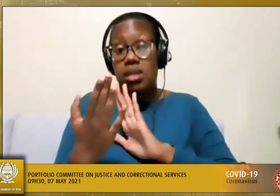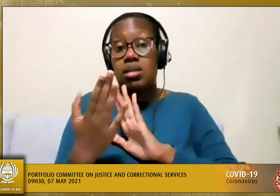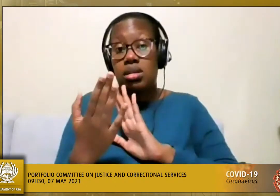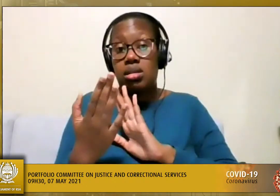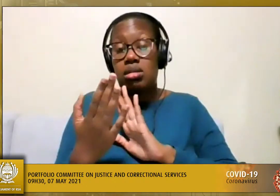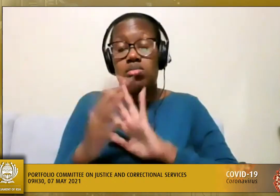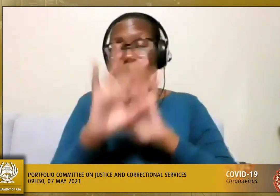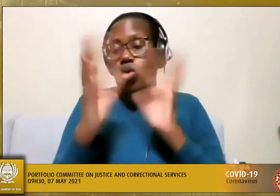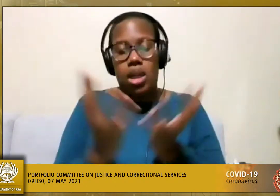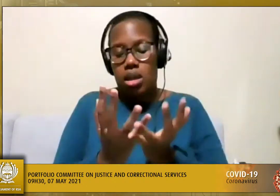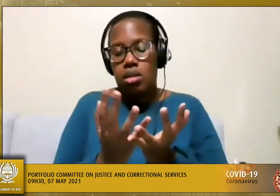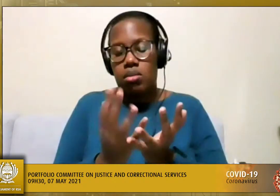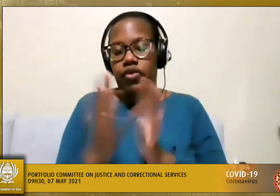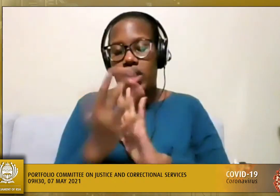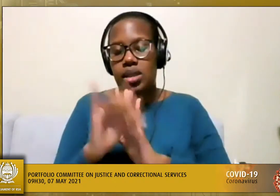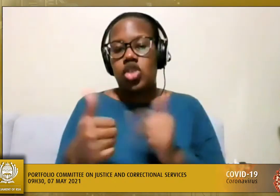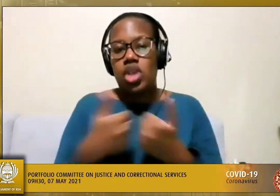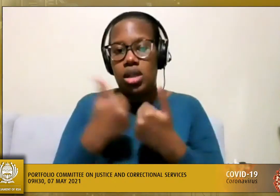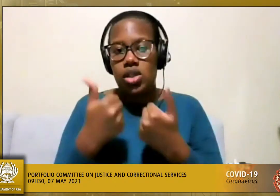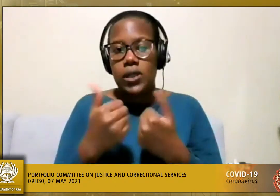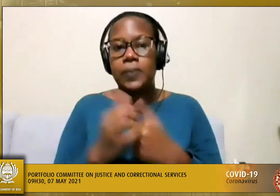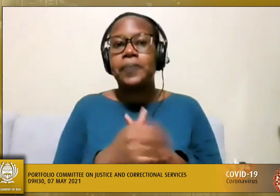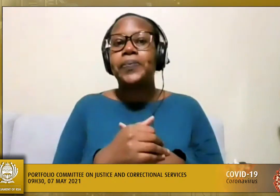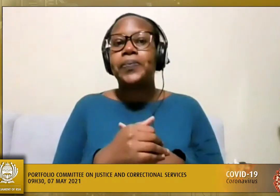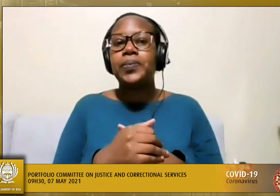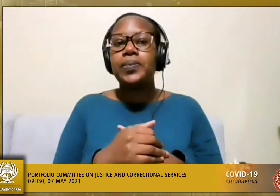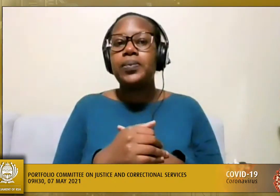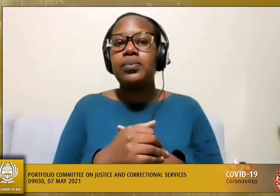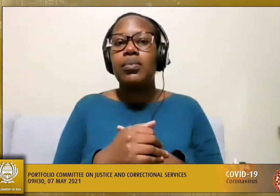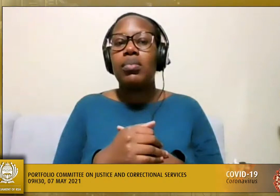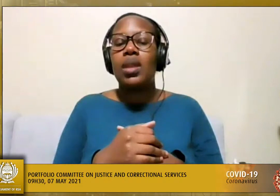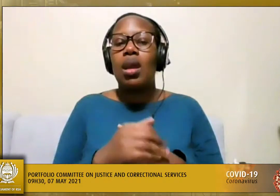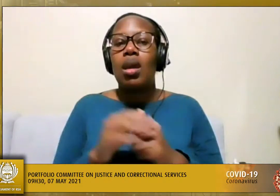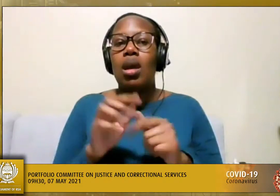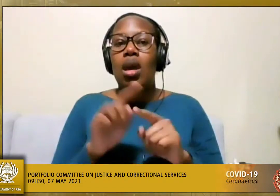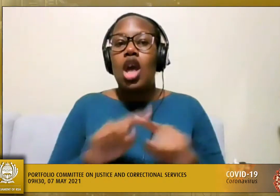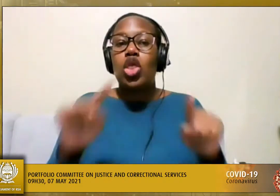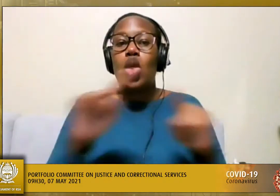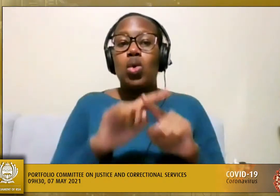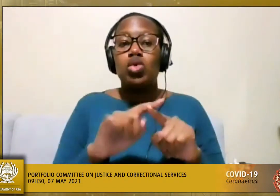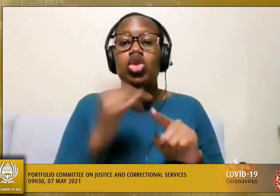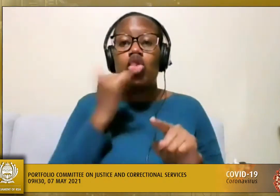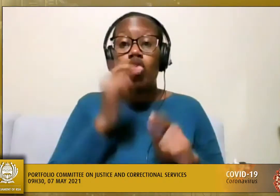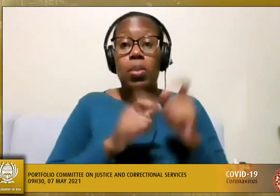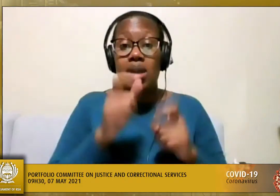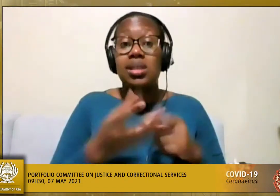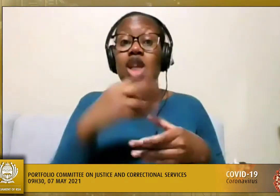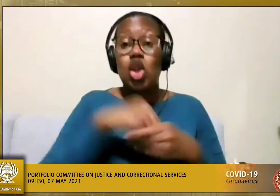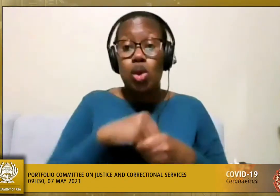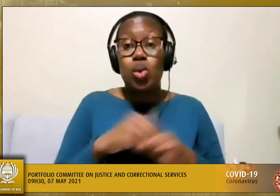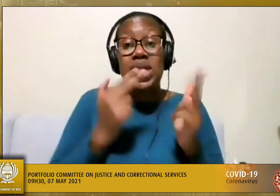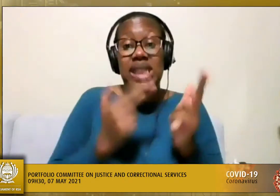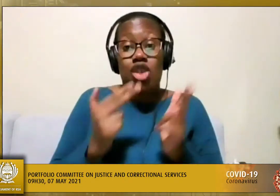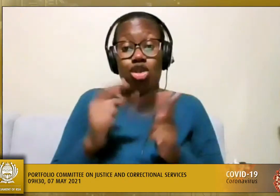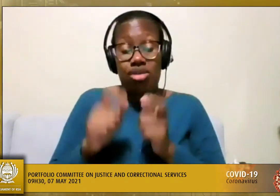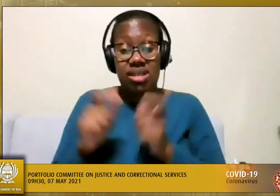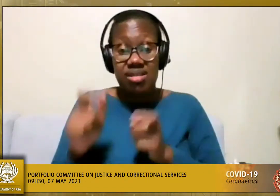globally and those those criminals also include terrorists